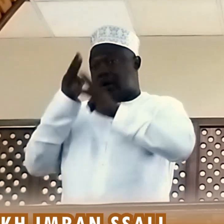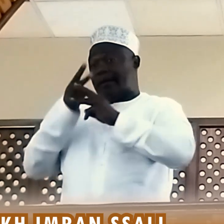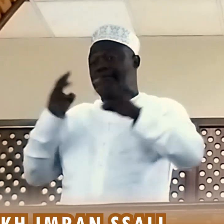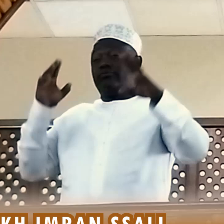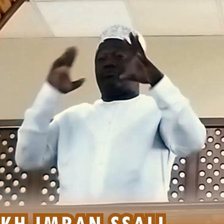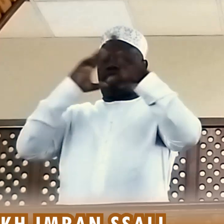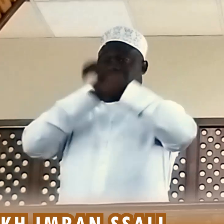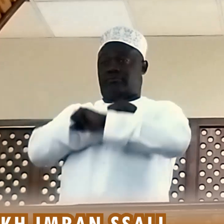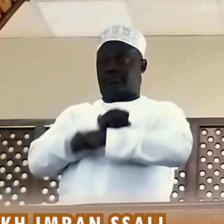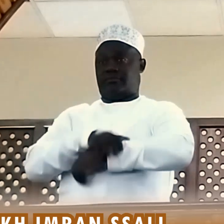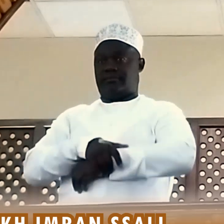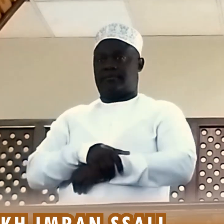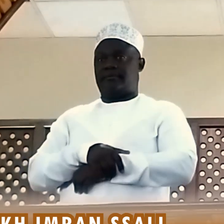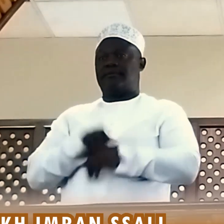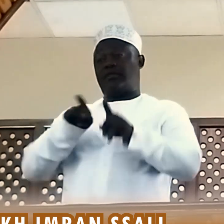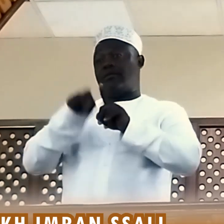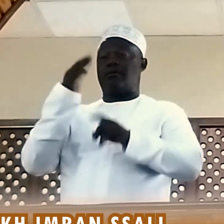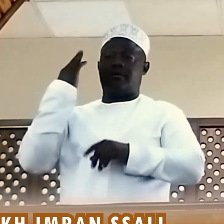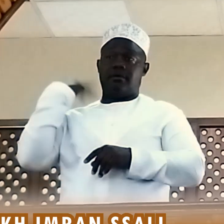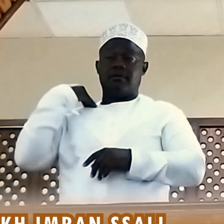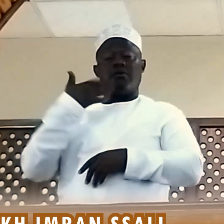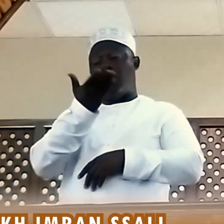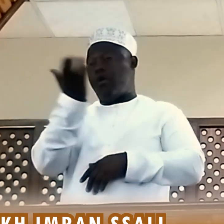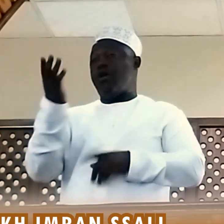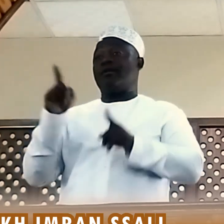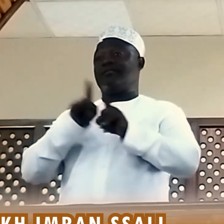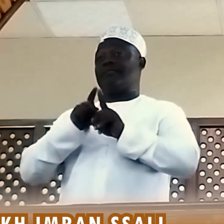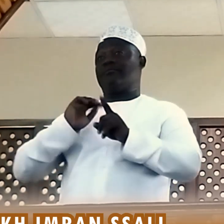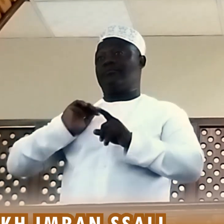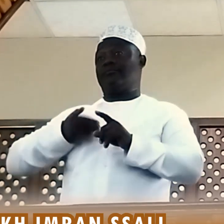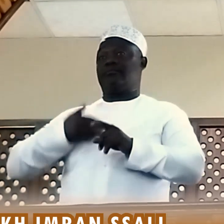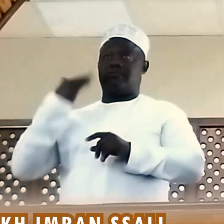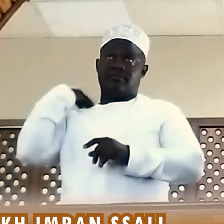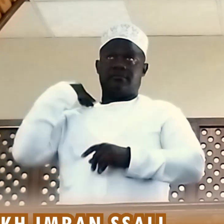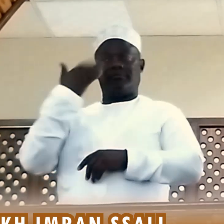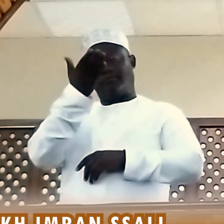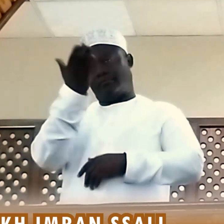lw'eriggwaawo baganda bange mwenna ne bannyinaze